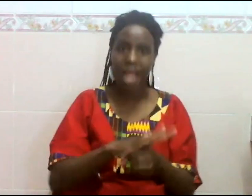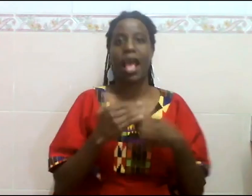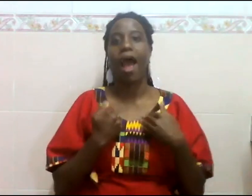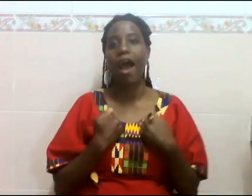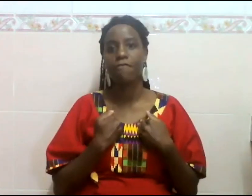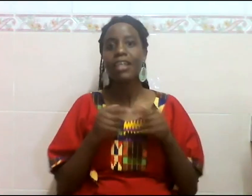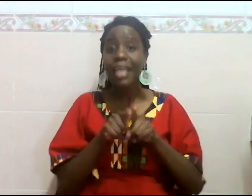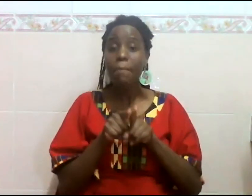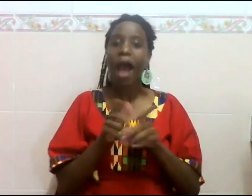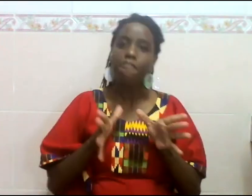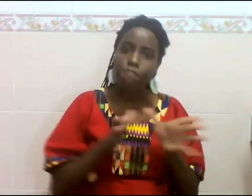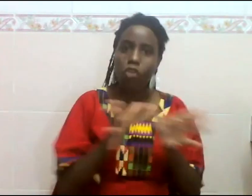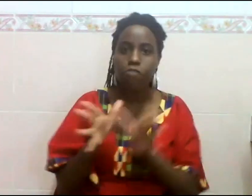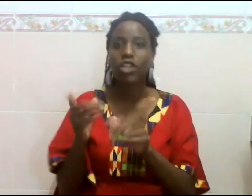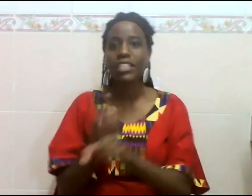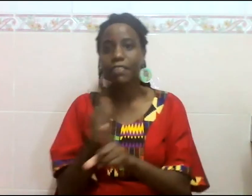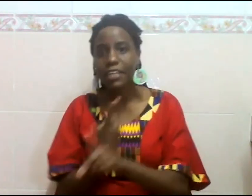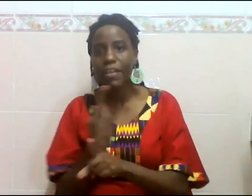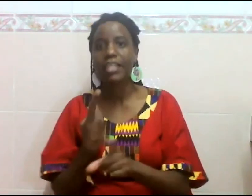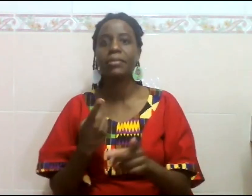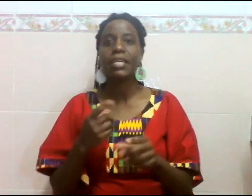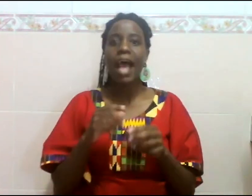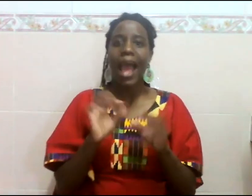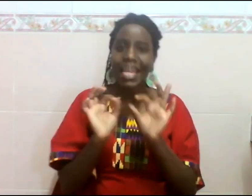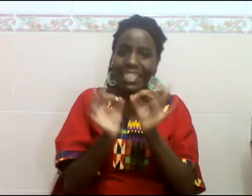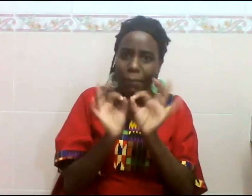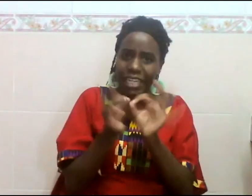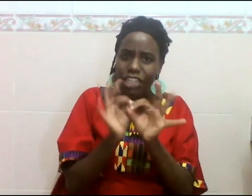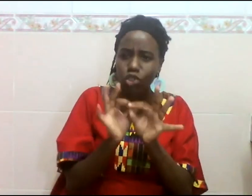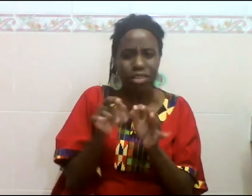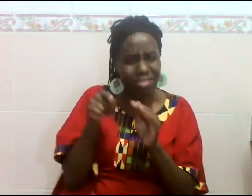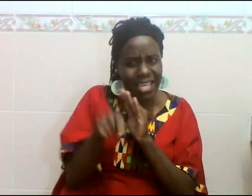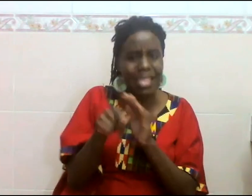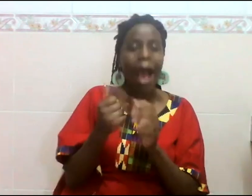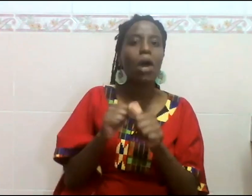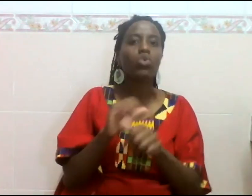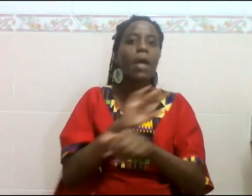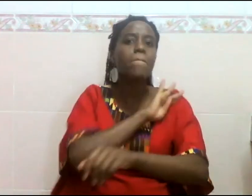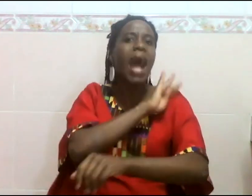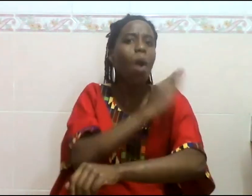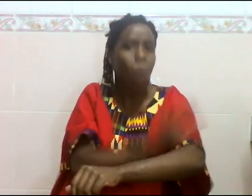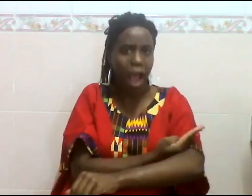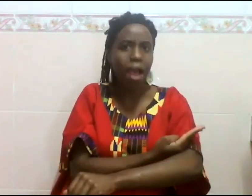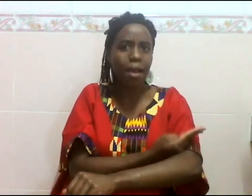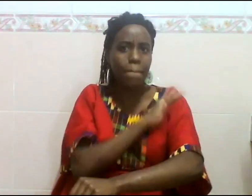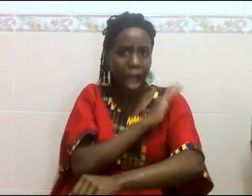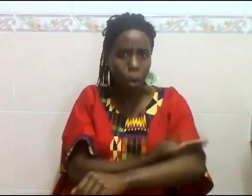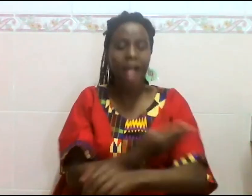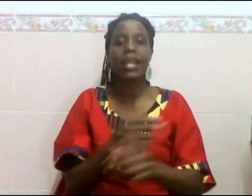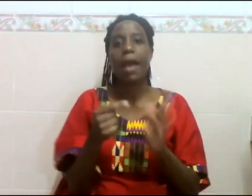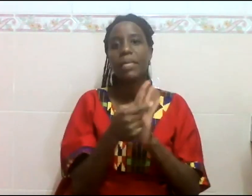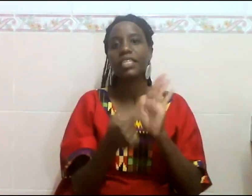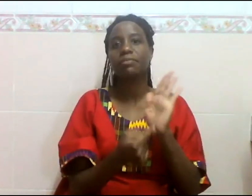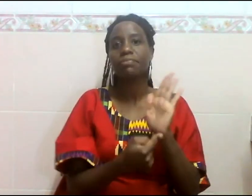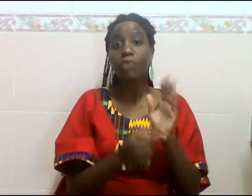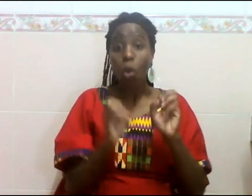been found, in terms of the interpretation, it still maintains that sort of power dynamics. And we obviously conclude at the end with, you know, the ways